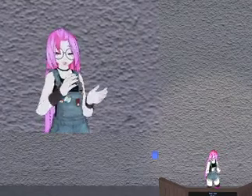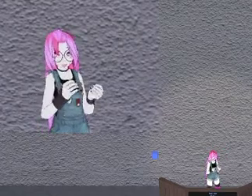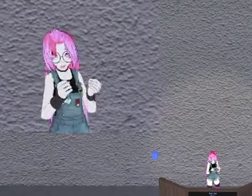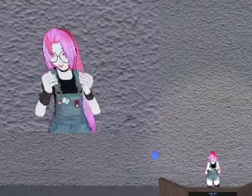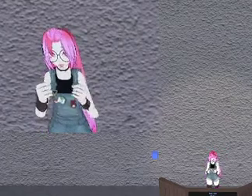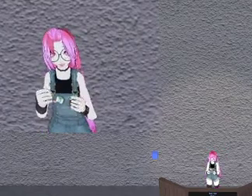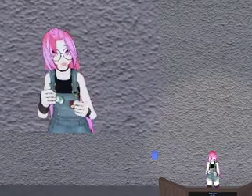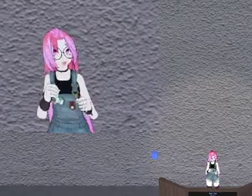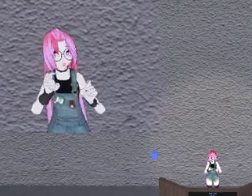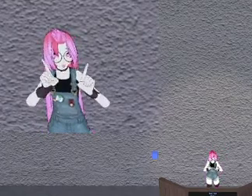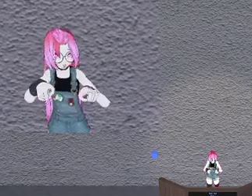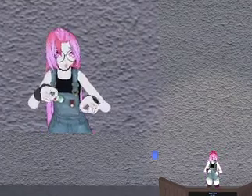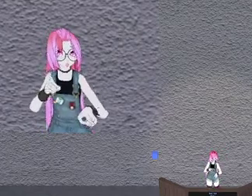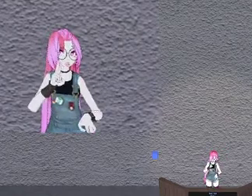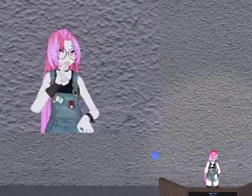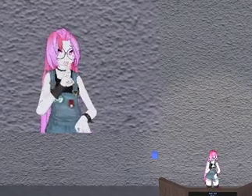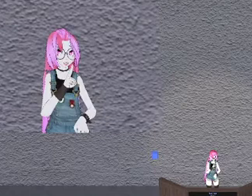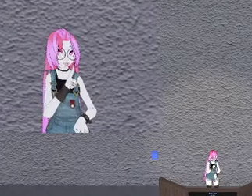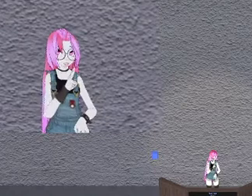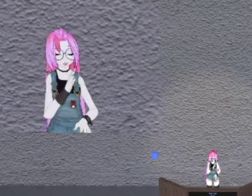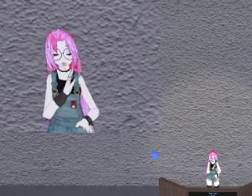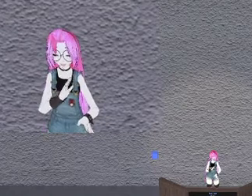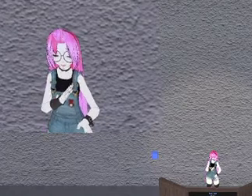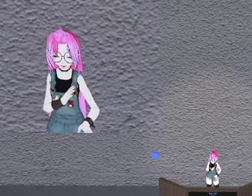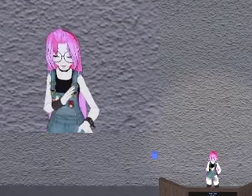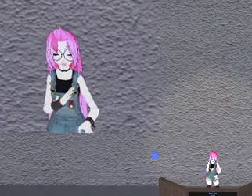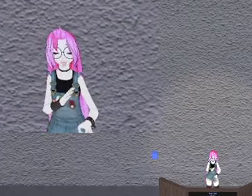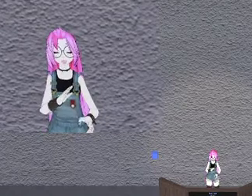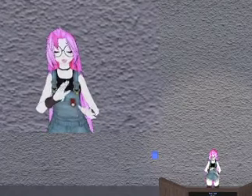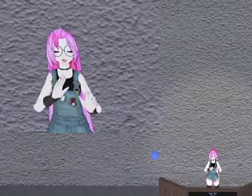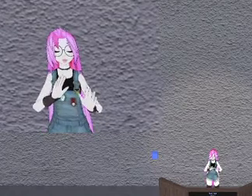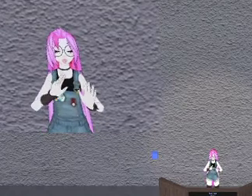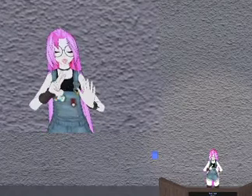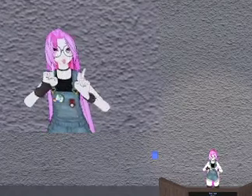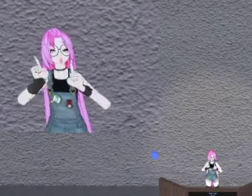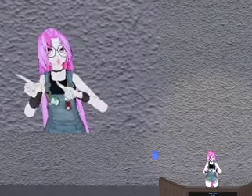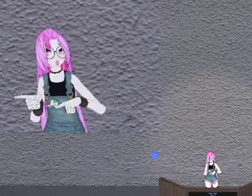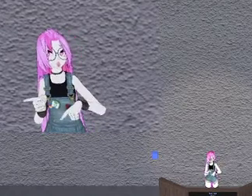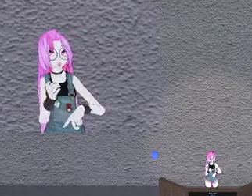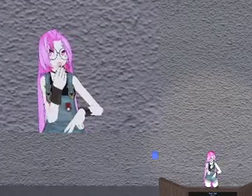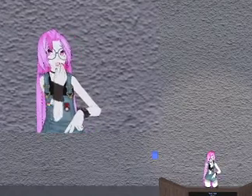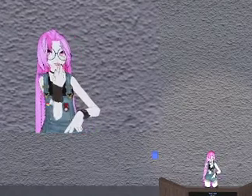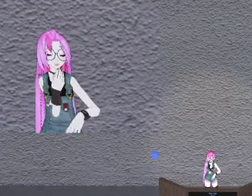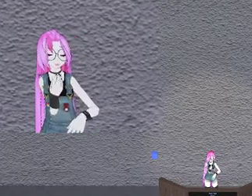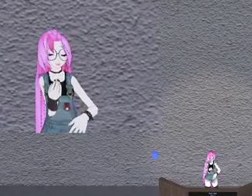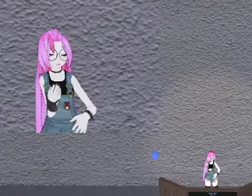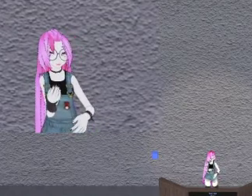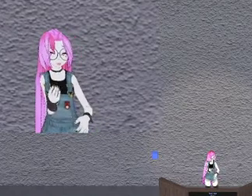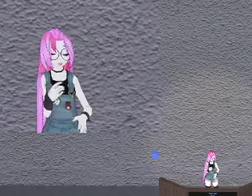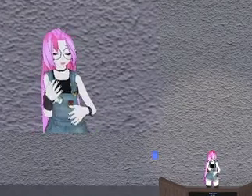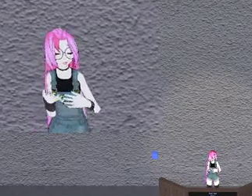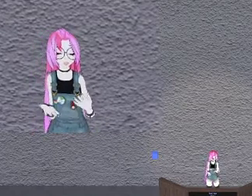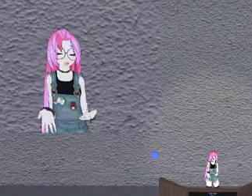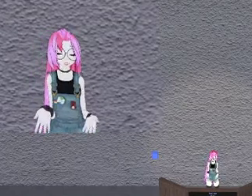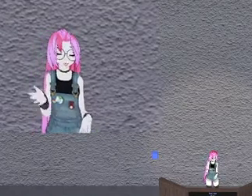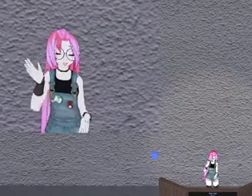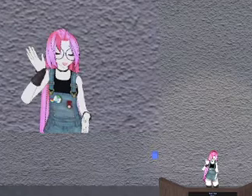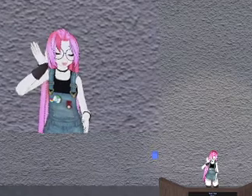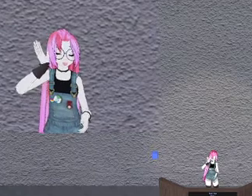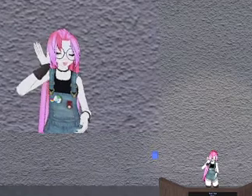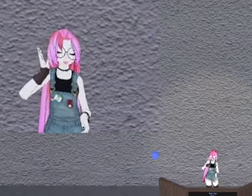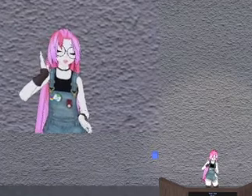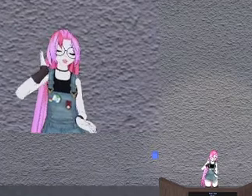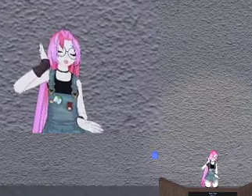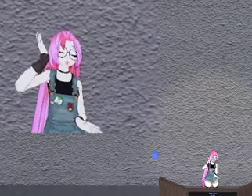You're standing, you're driving, you're going to that restaurant. That's fine. But if you're just going to say I'm going to eat, that's an English